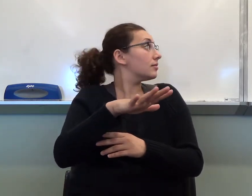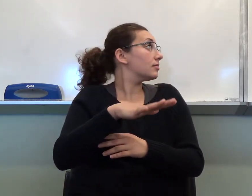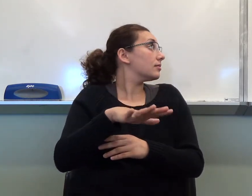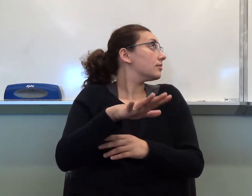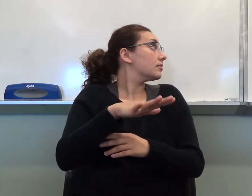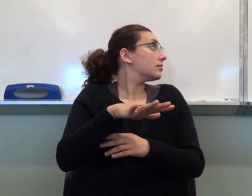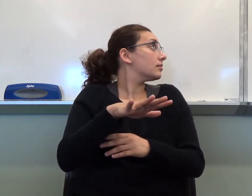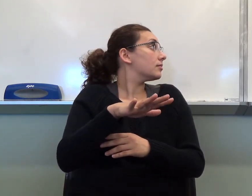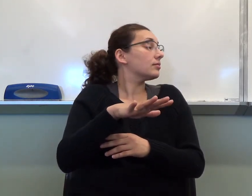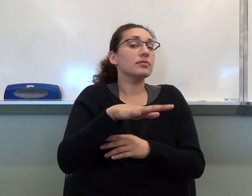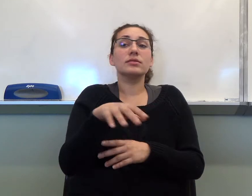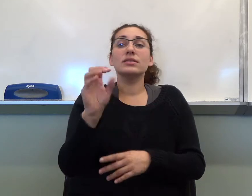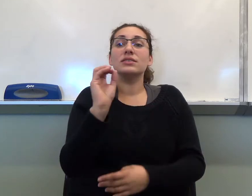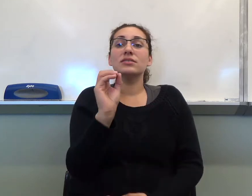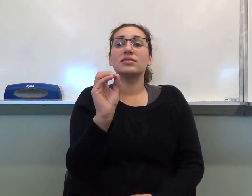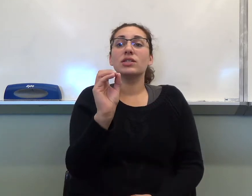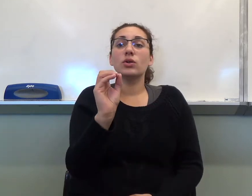to 0.914.